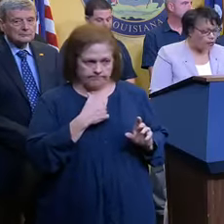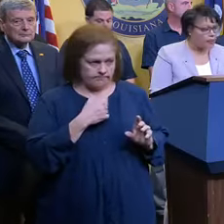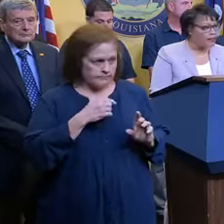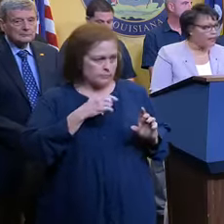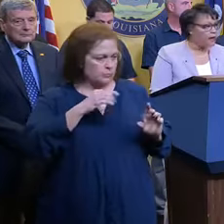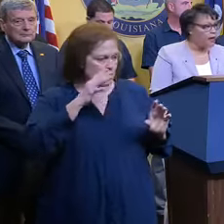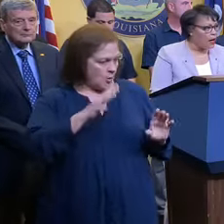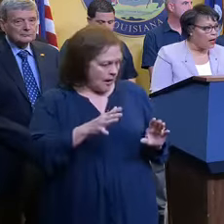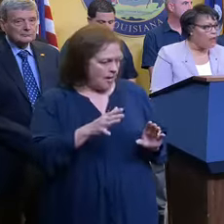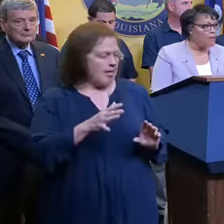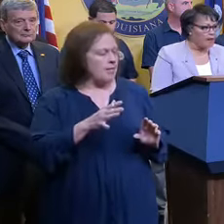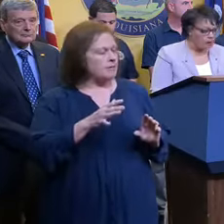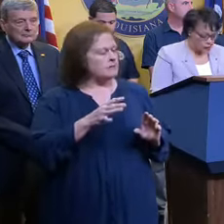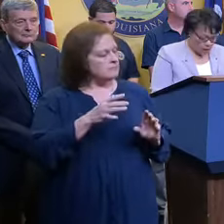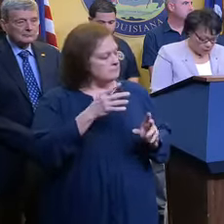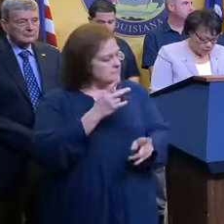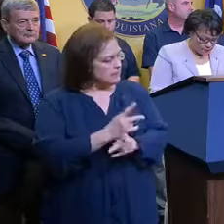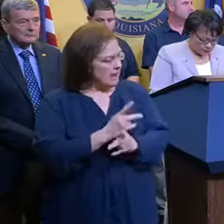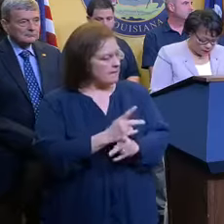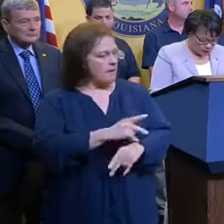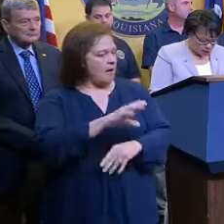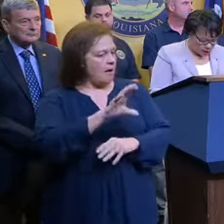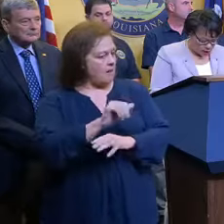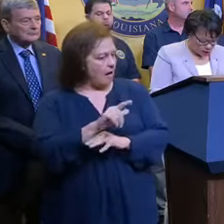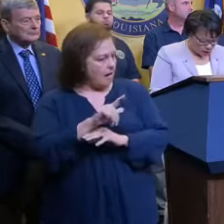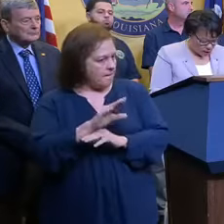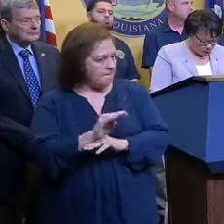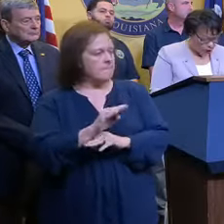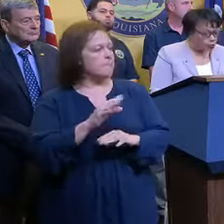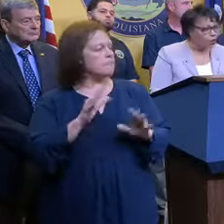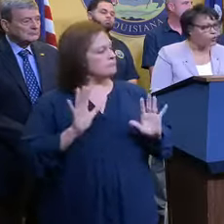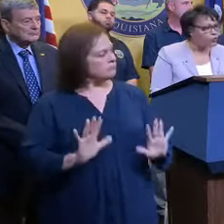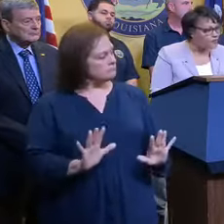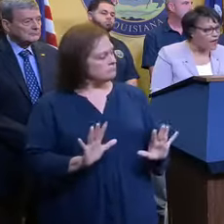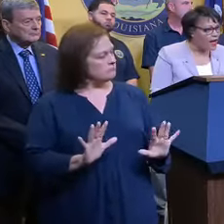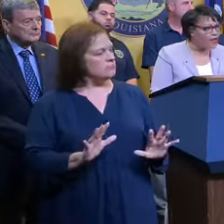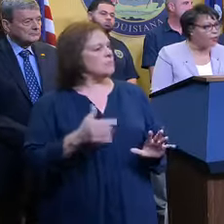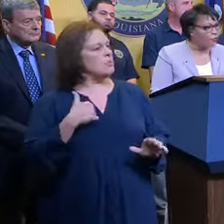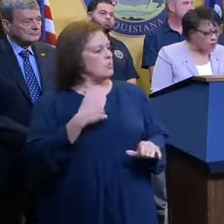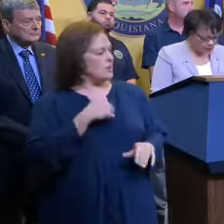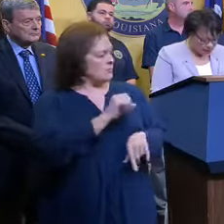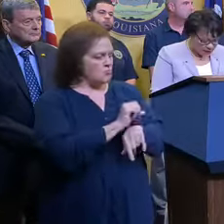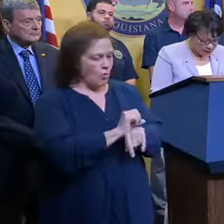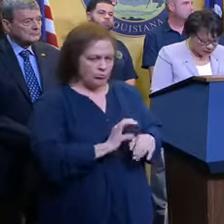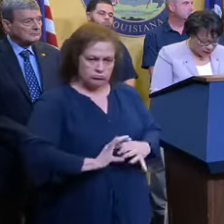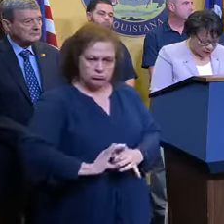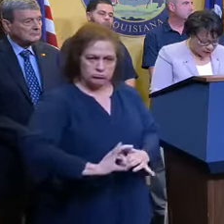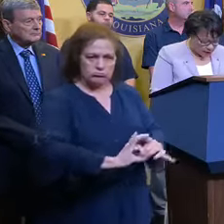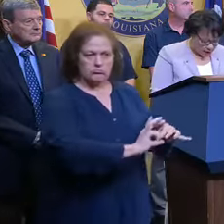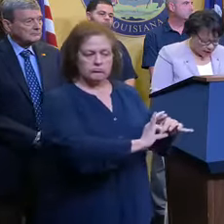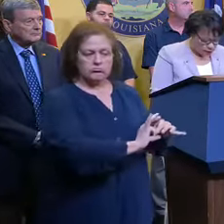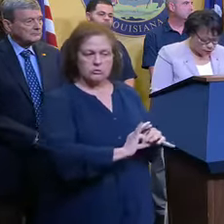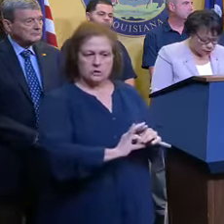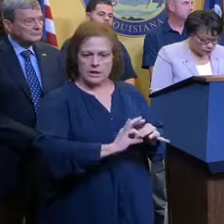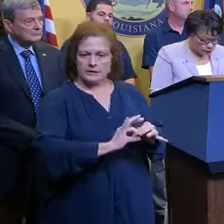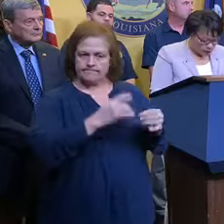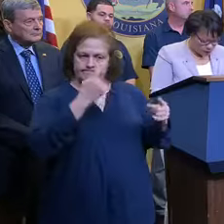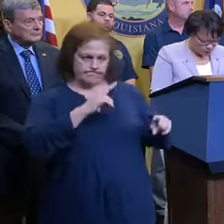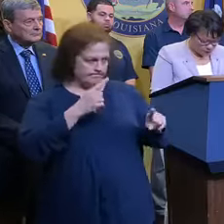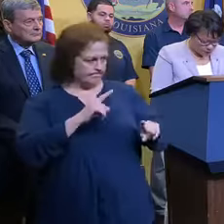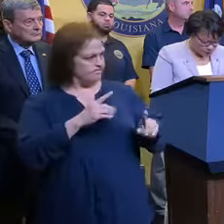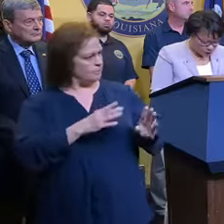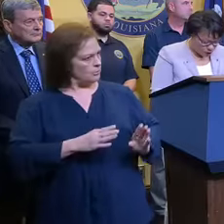and doing it in a calm manner, but very much unified, organized, and